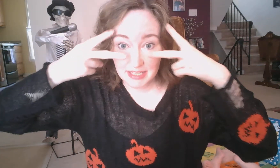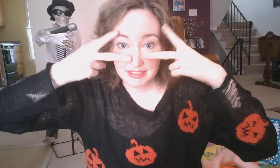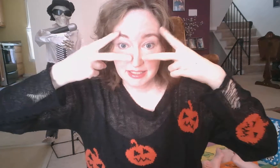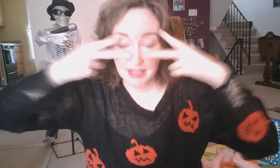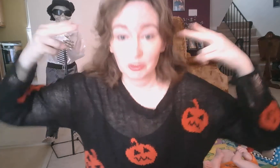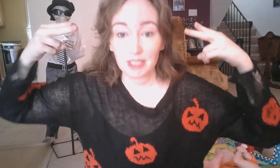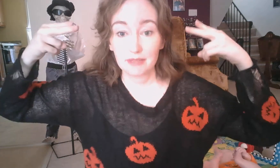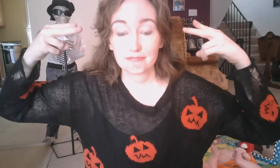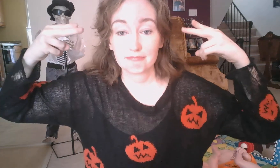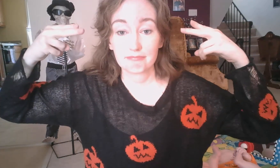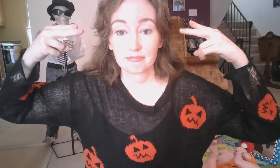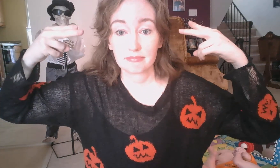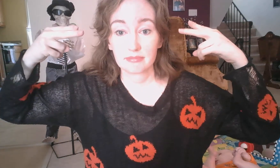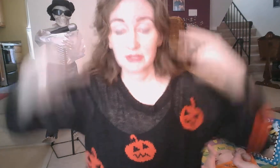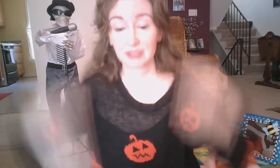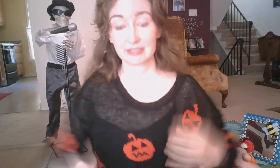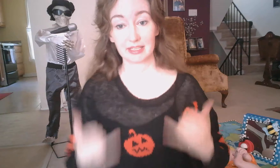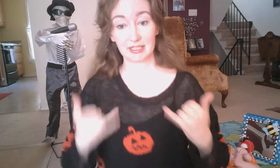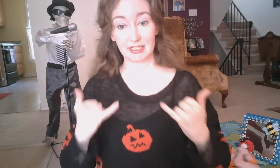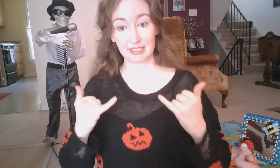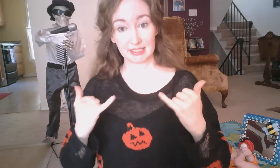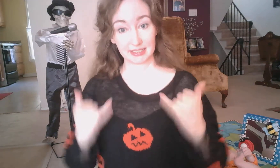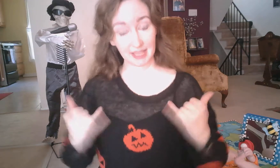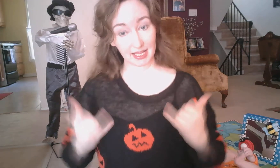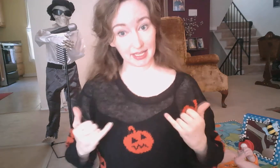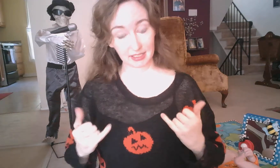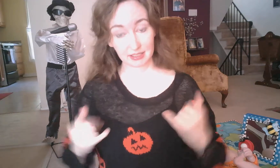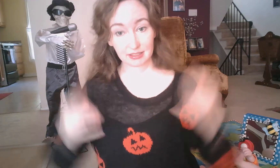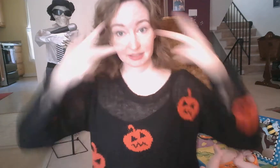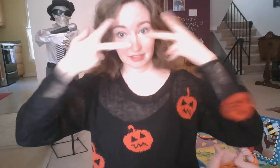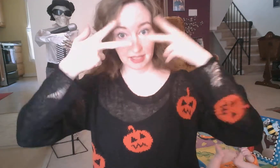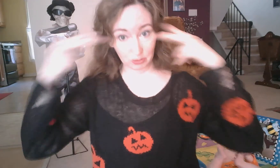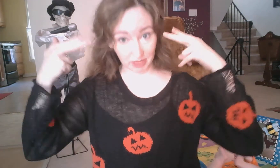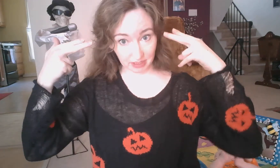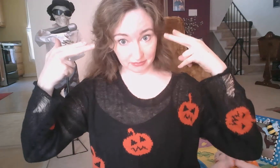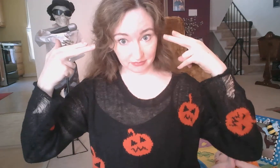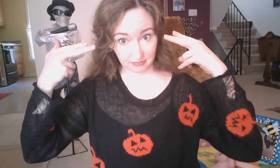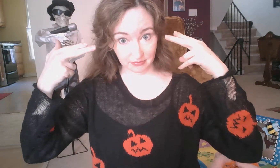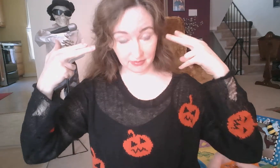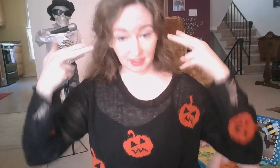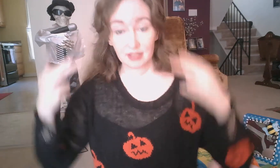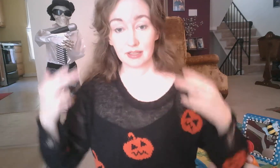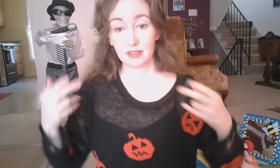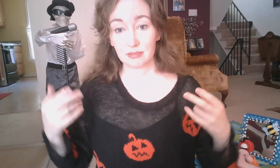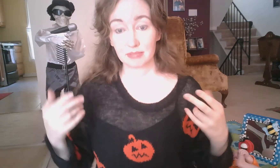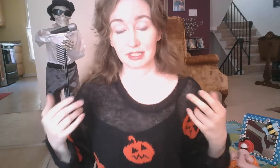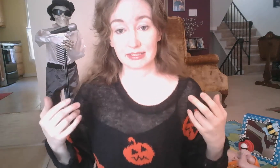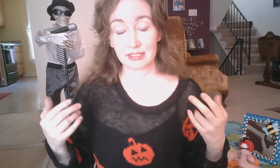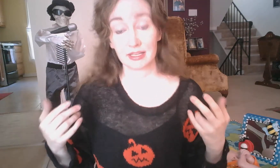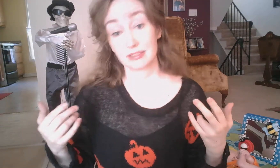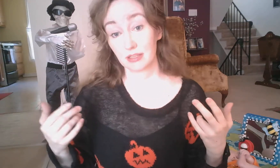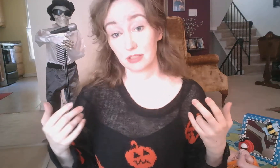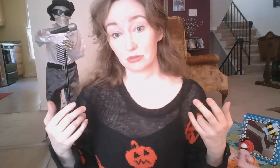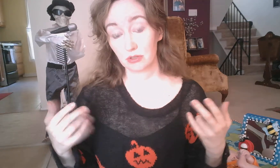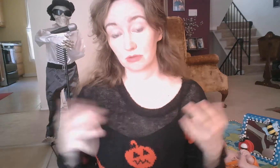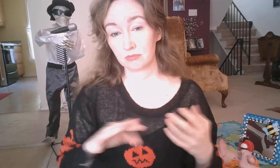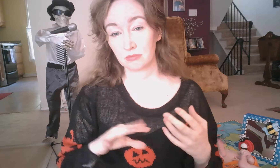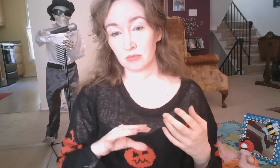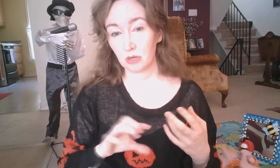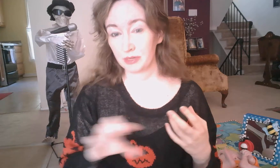mask, Halloween. So you can say, today, Halloween. Because in ASL, you don't always